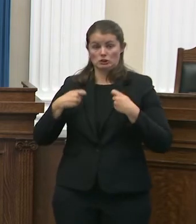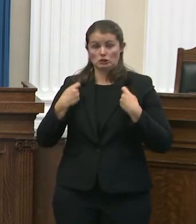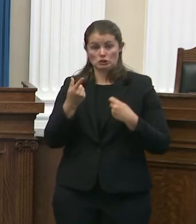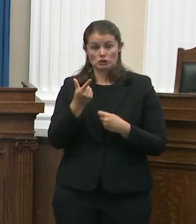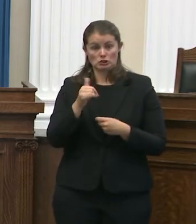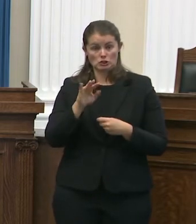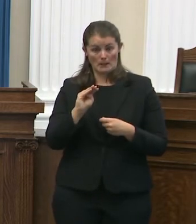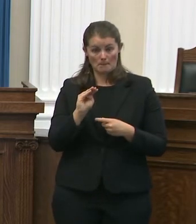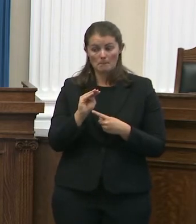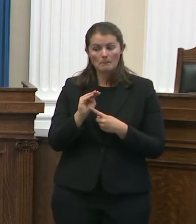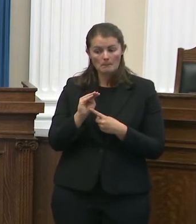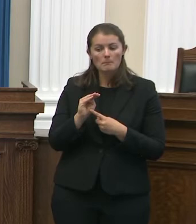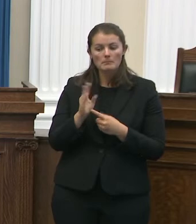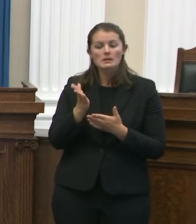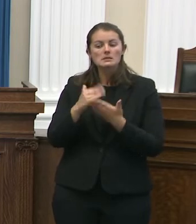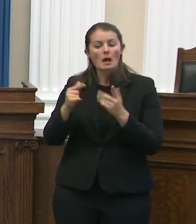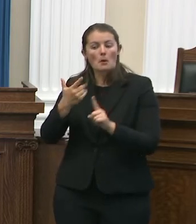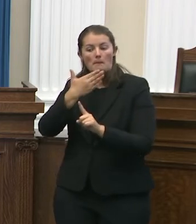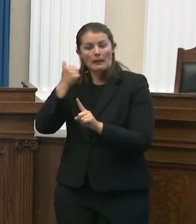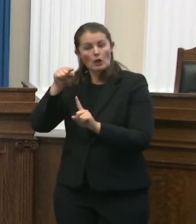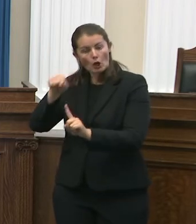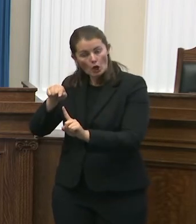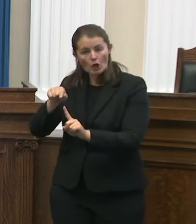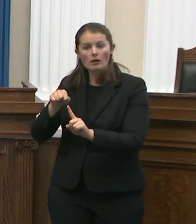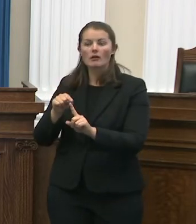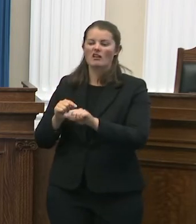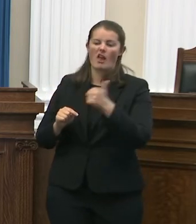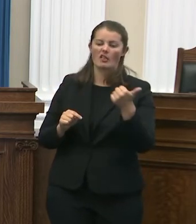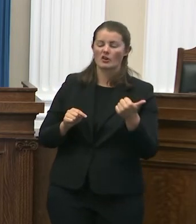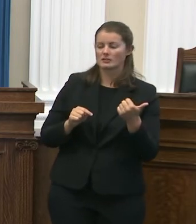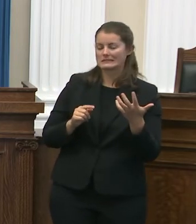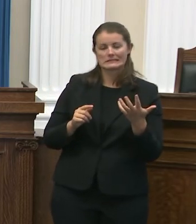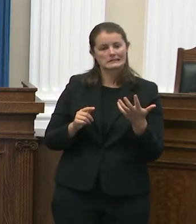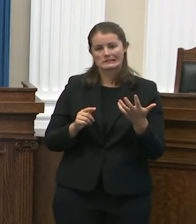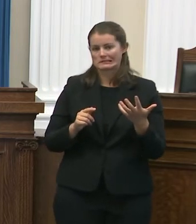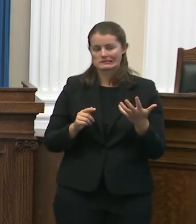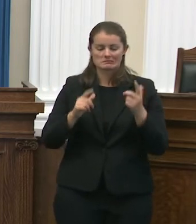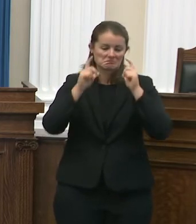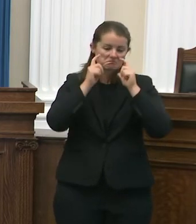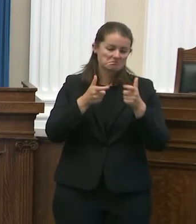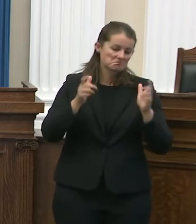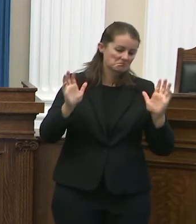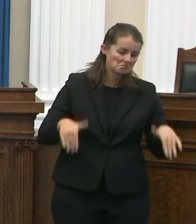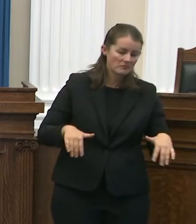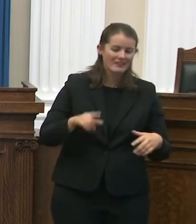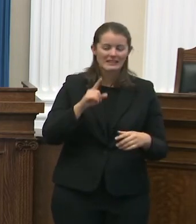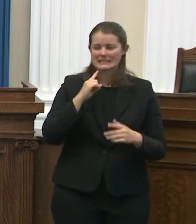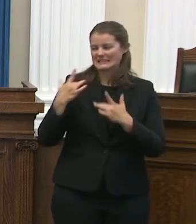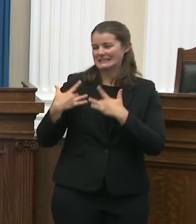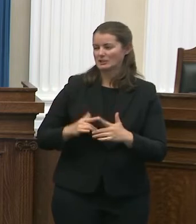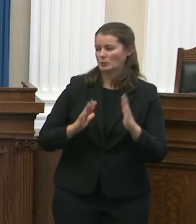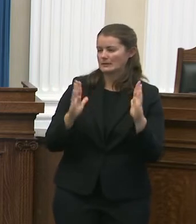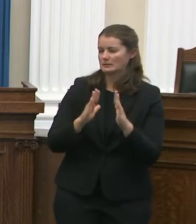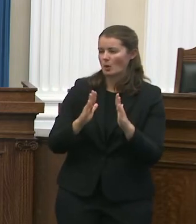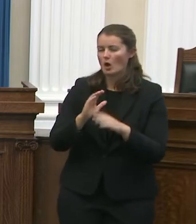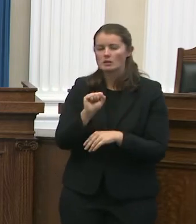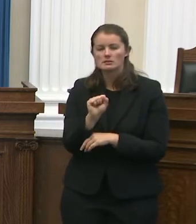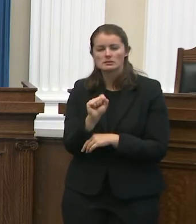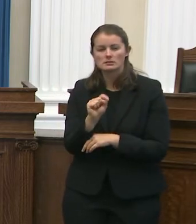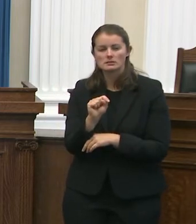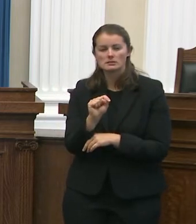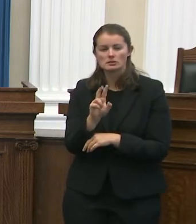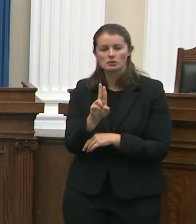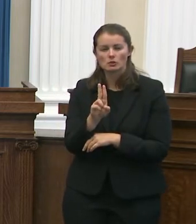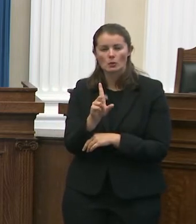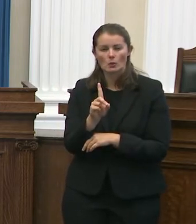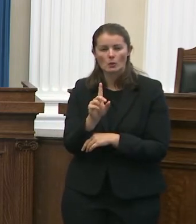than others have. And that's why I mentioned some of the smaller studios, the yogas and Pilates and spin classes and that sort of thing,